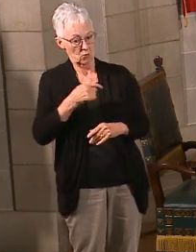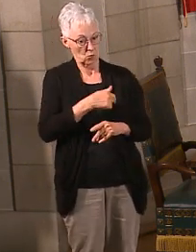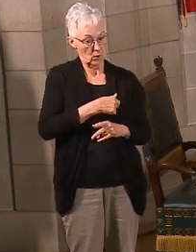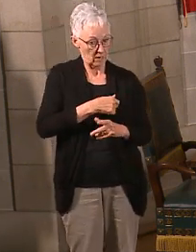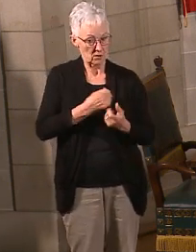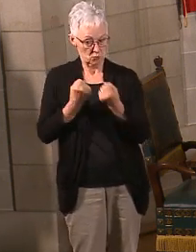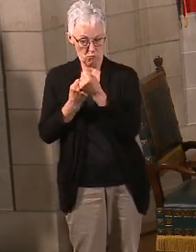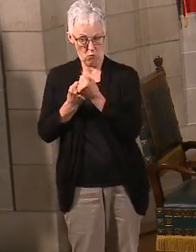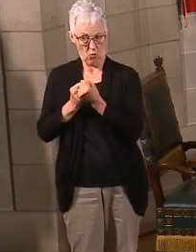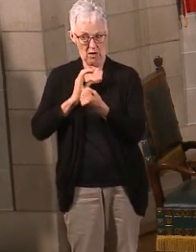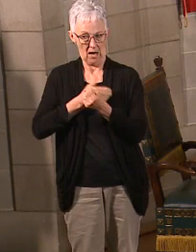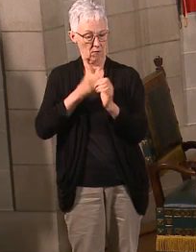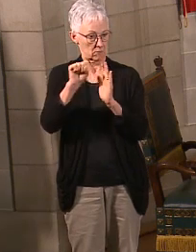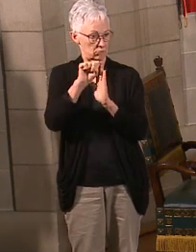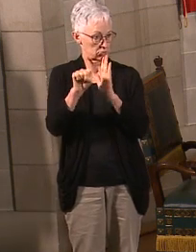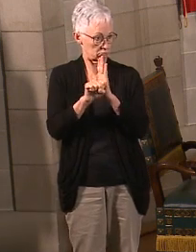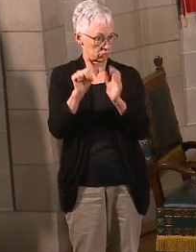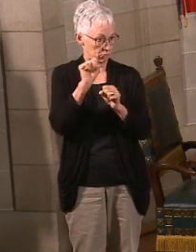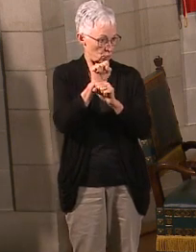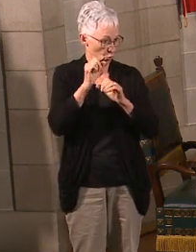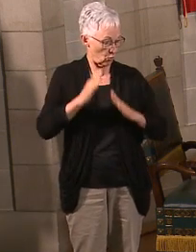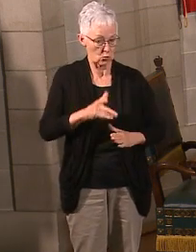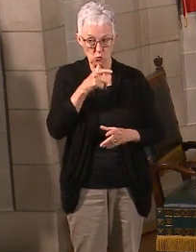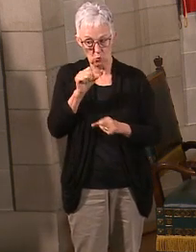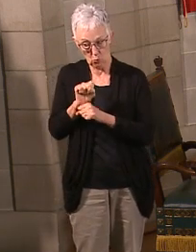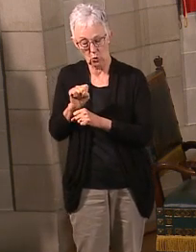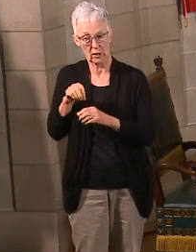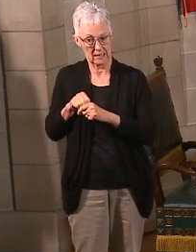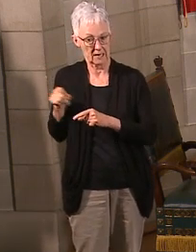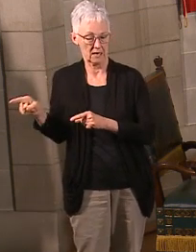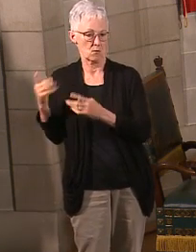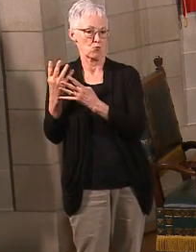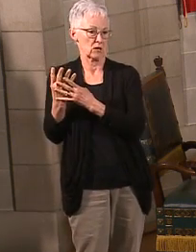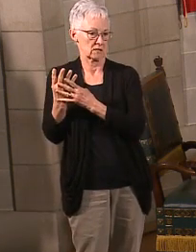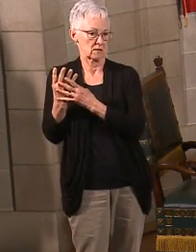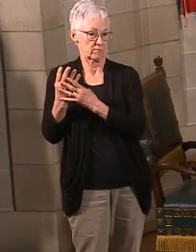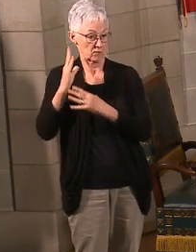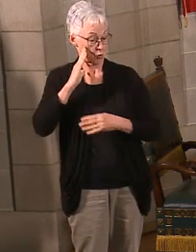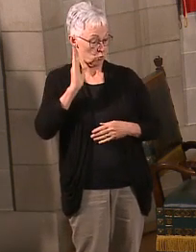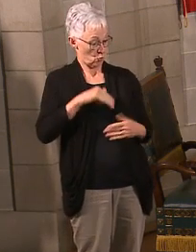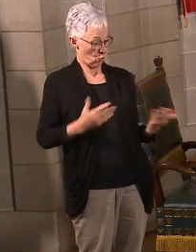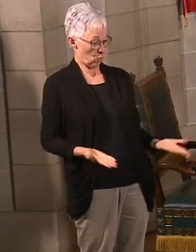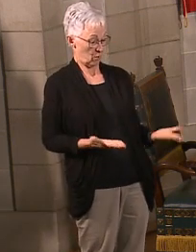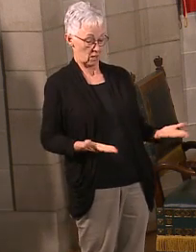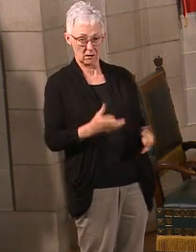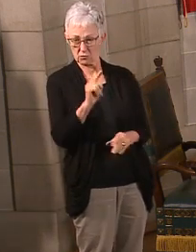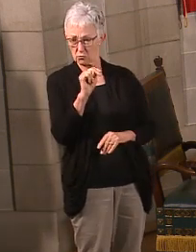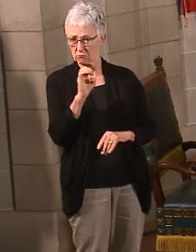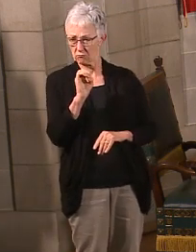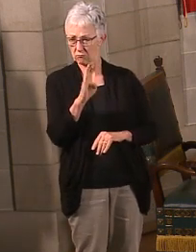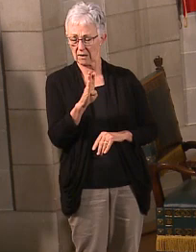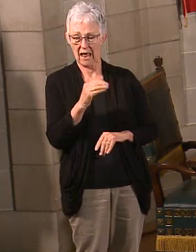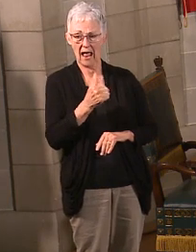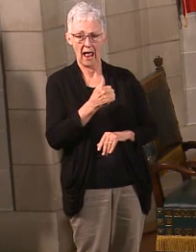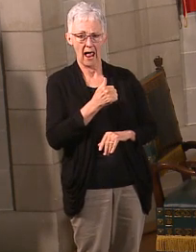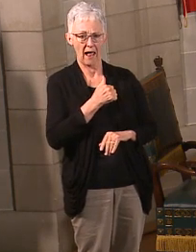also important to note that we have the lowest rate of incarceration here in the state of Nebraska than any of the surrounding